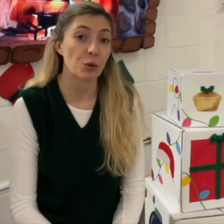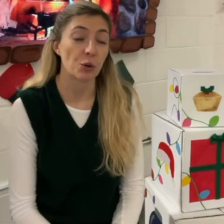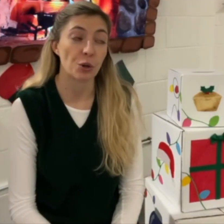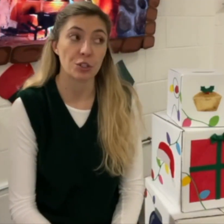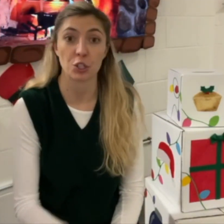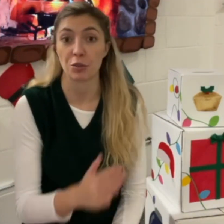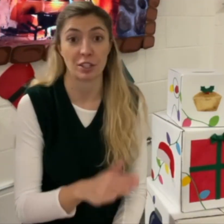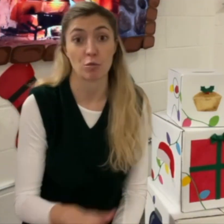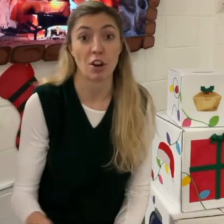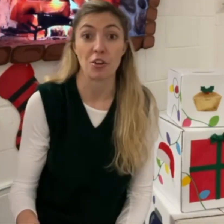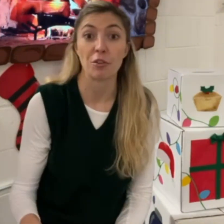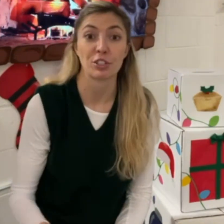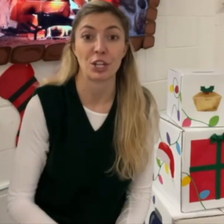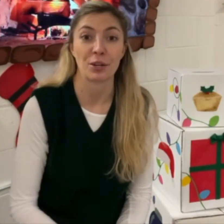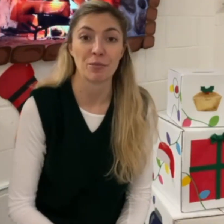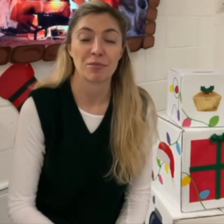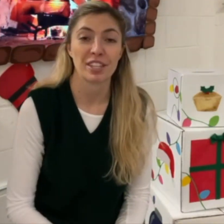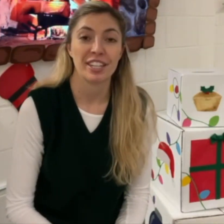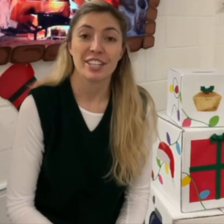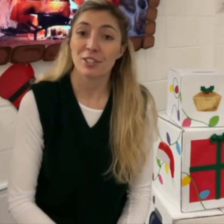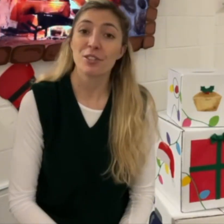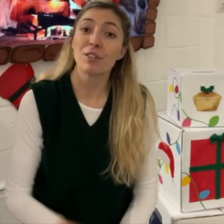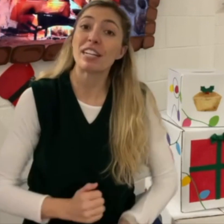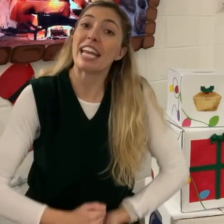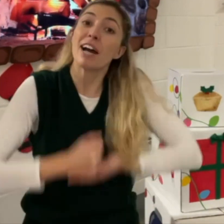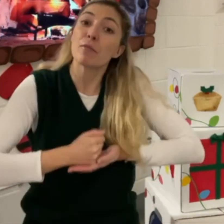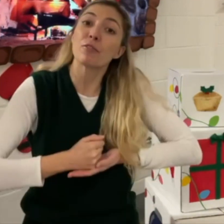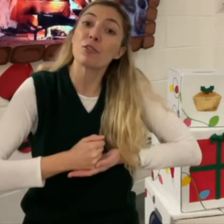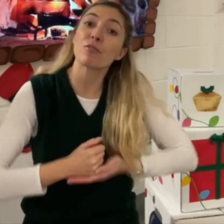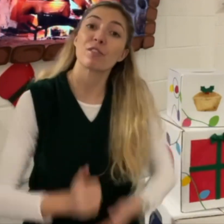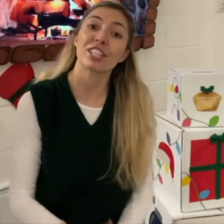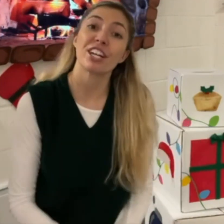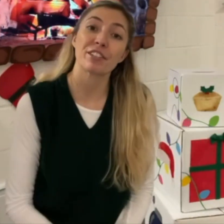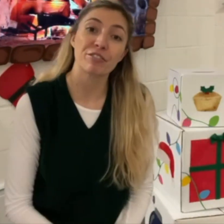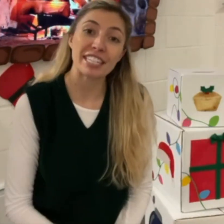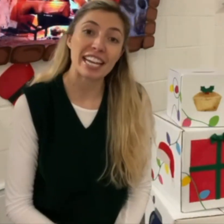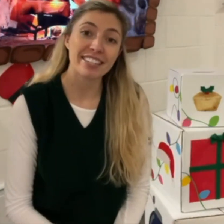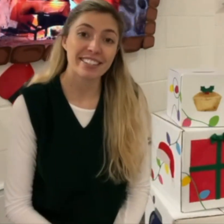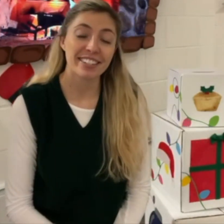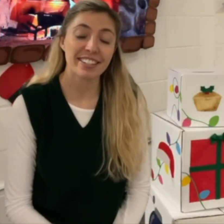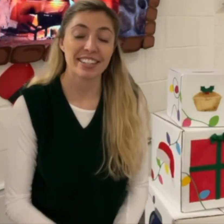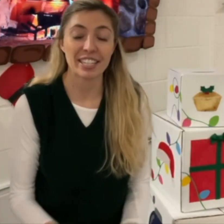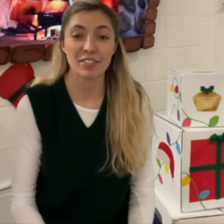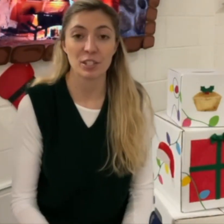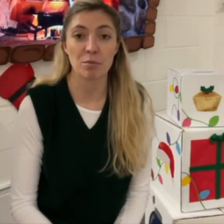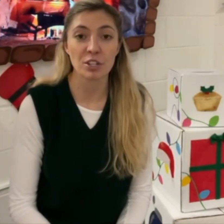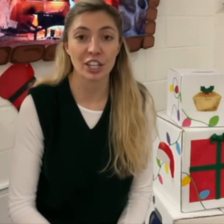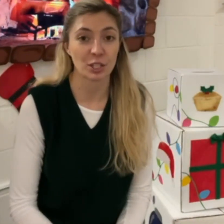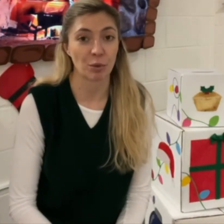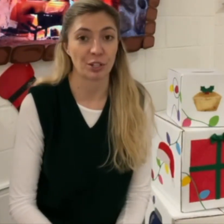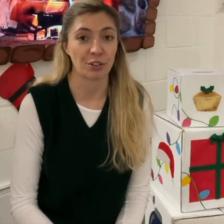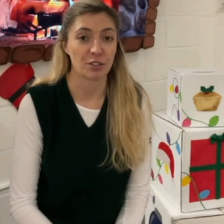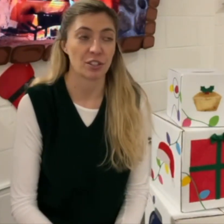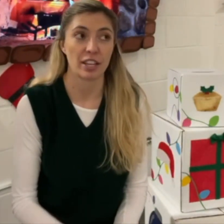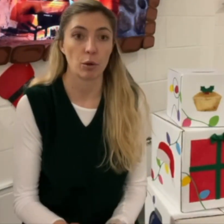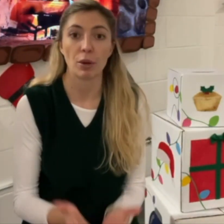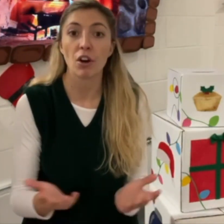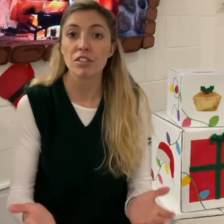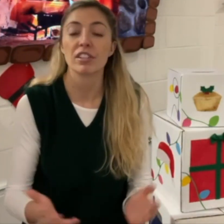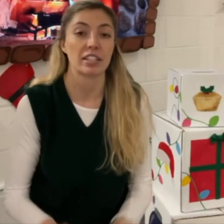or during the run of a show. It's also really helpful for returning freelancers and gives us a project to work on so that we're constantly